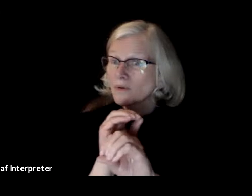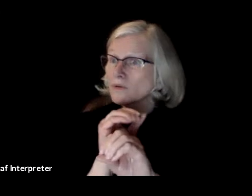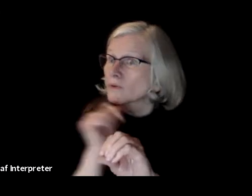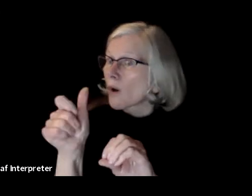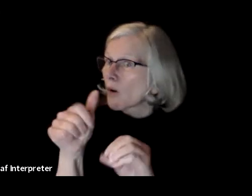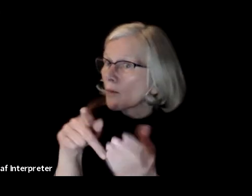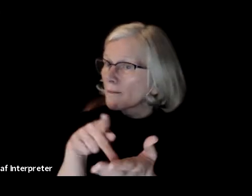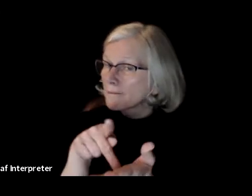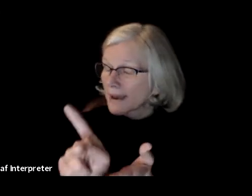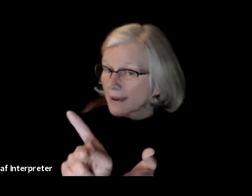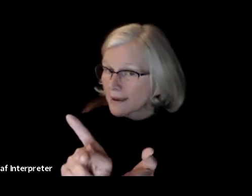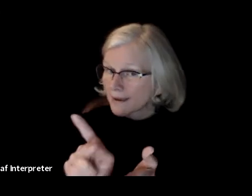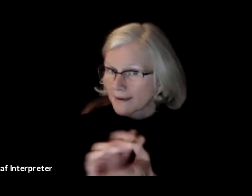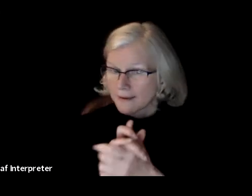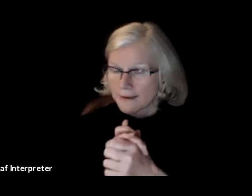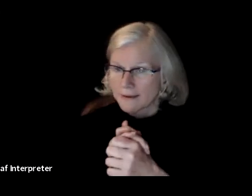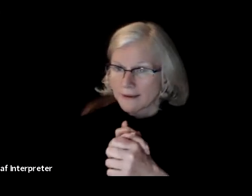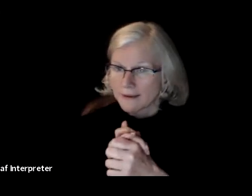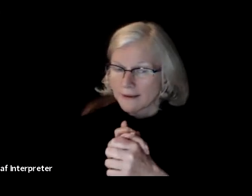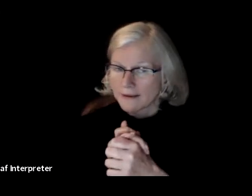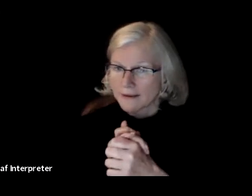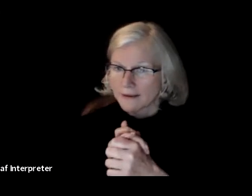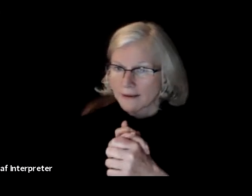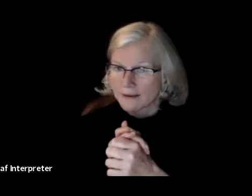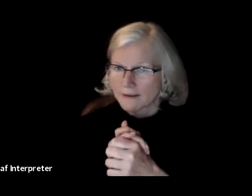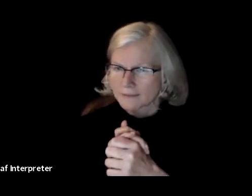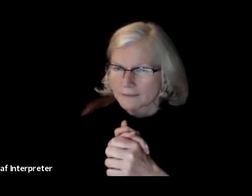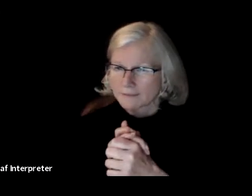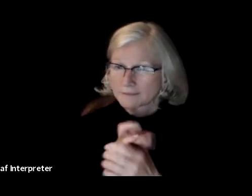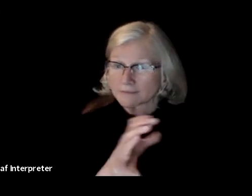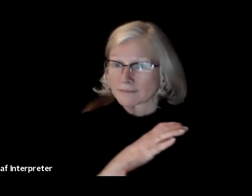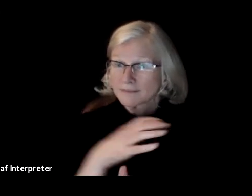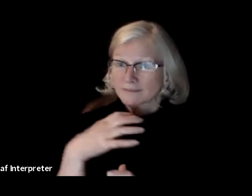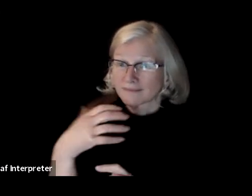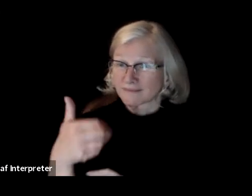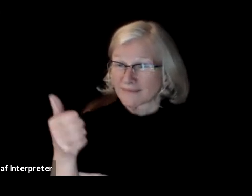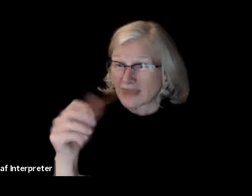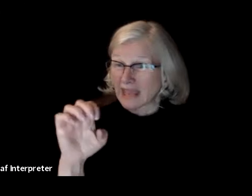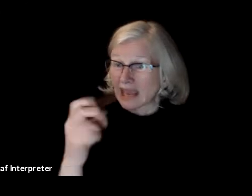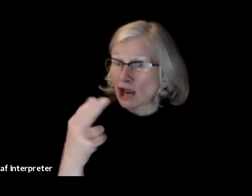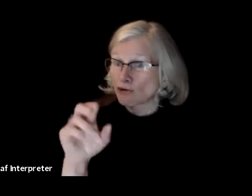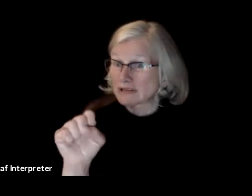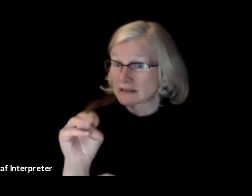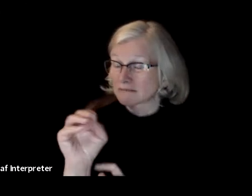Thank you, Commissioner. Yes, I just want to take a minute to talk about